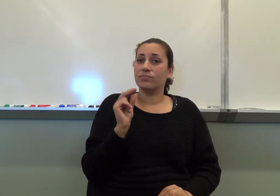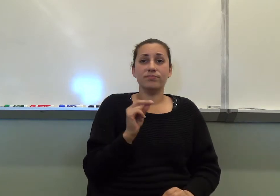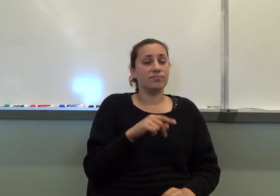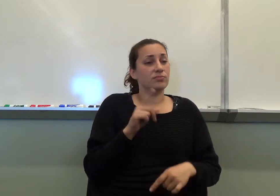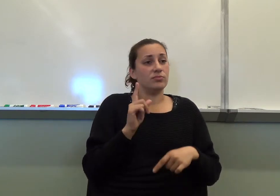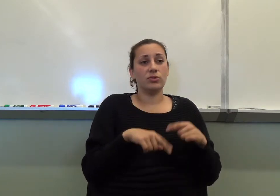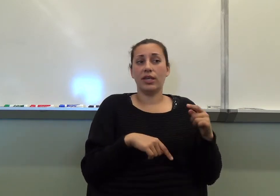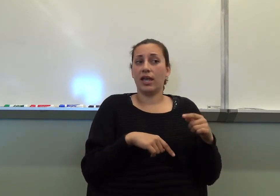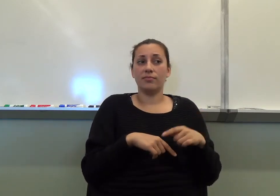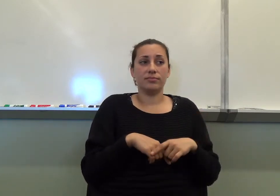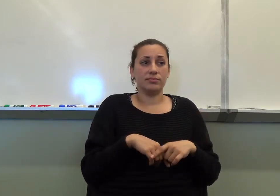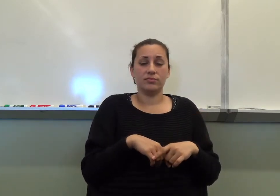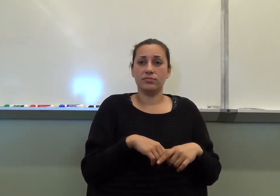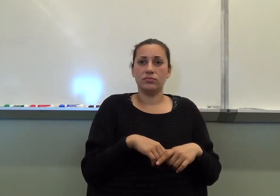work. How about fourth powers?